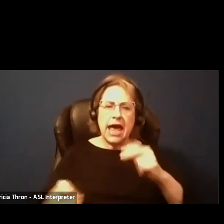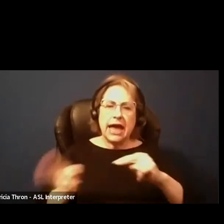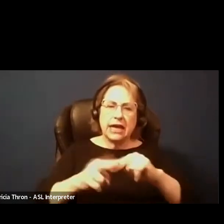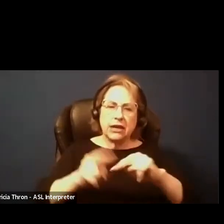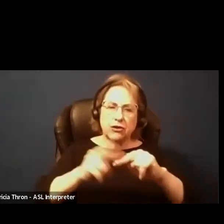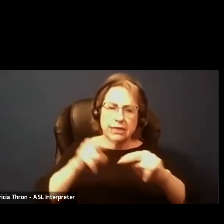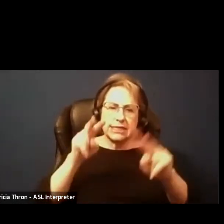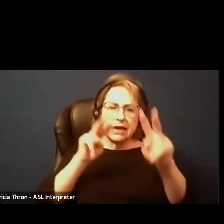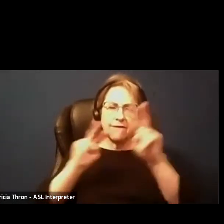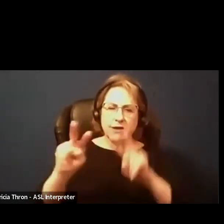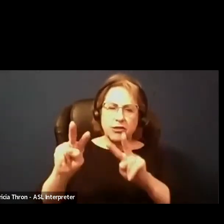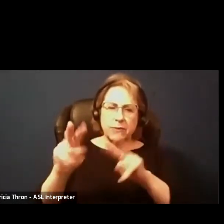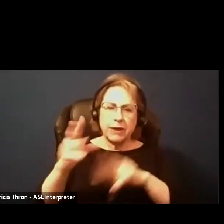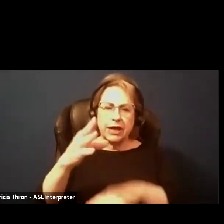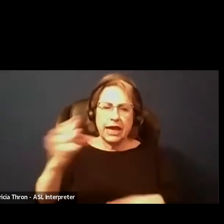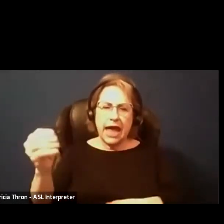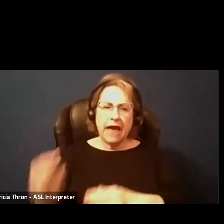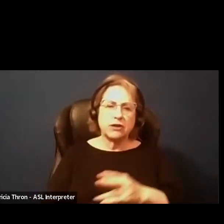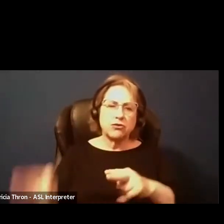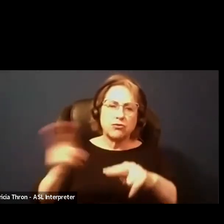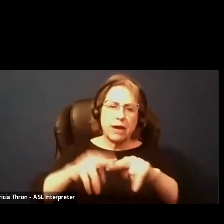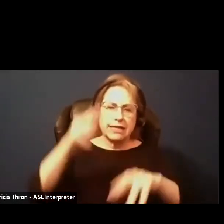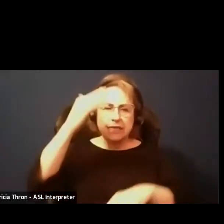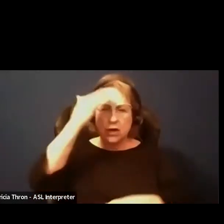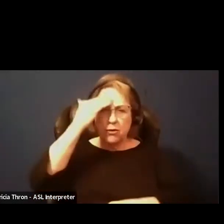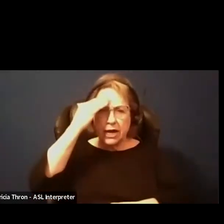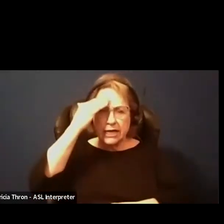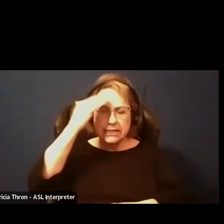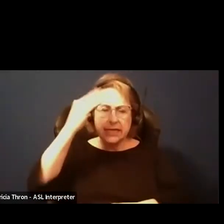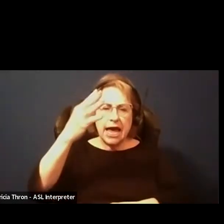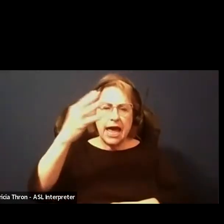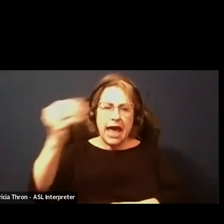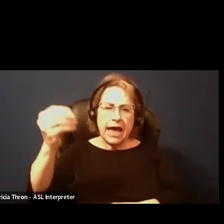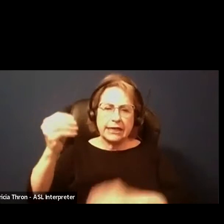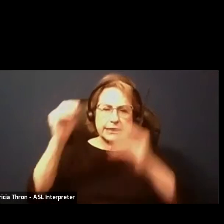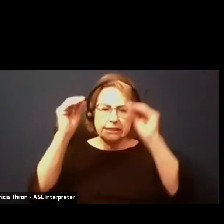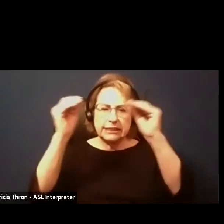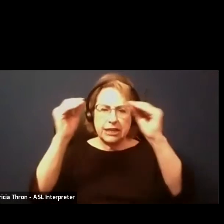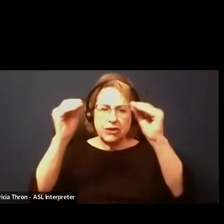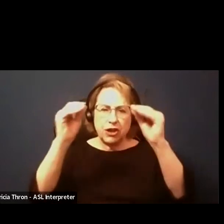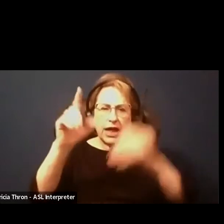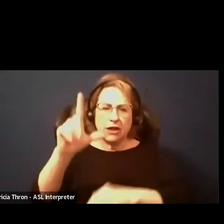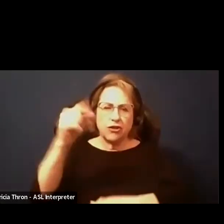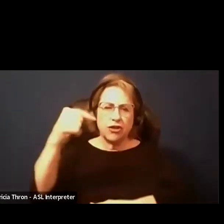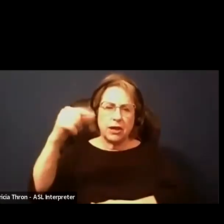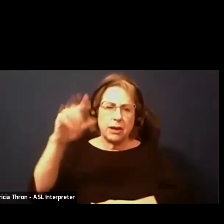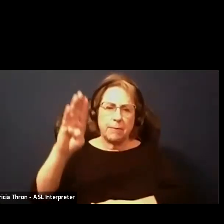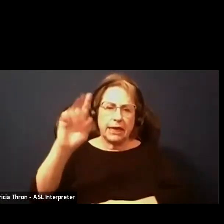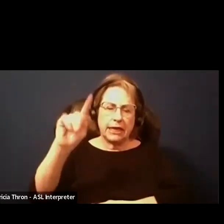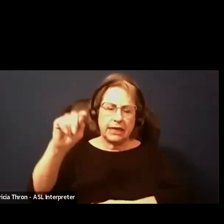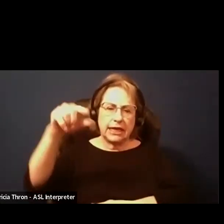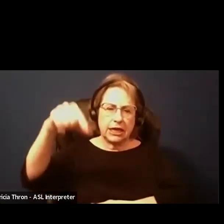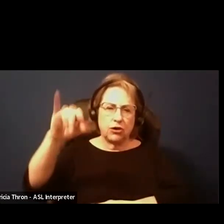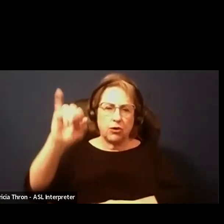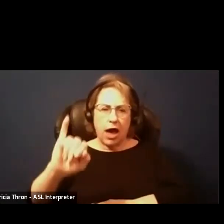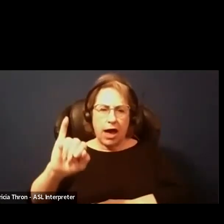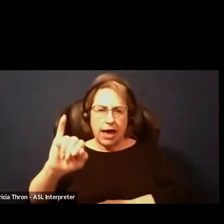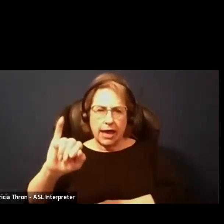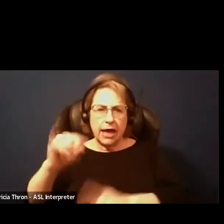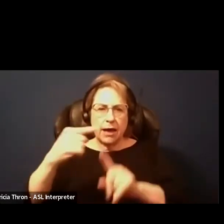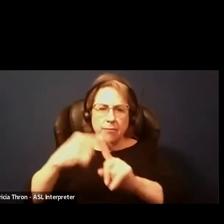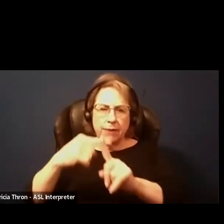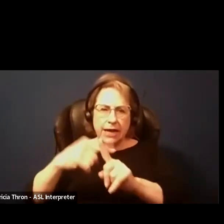teaching LGBTQIA+ history fosters a welcoming school climate where LGBTQIA+ students, families,